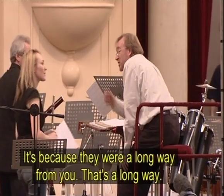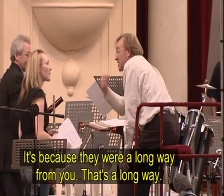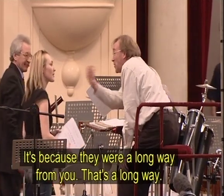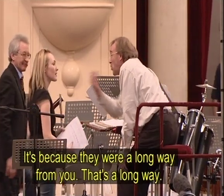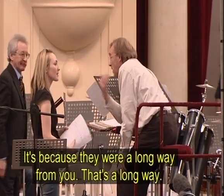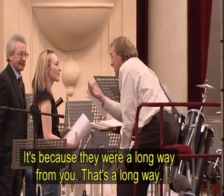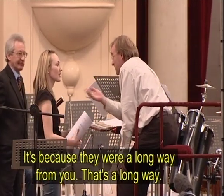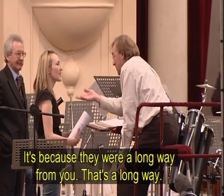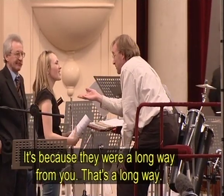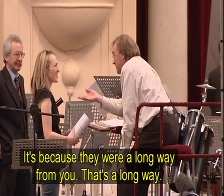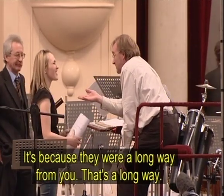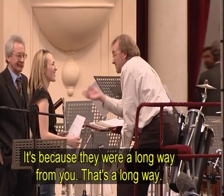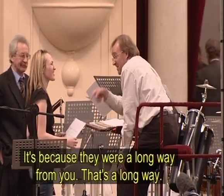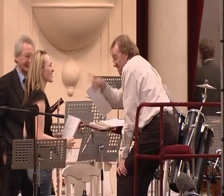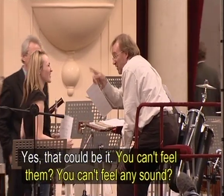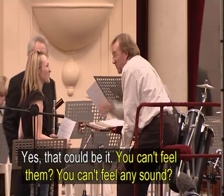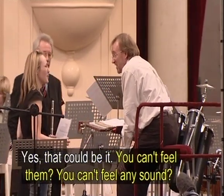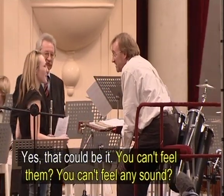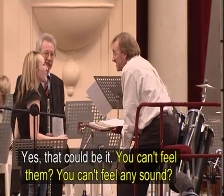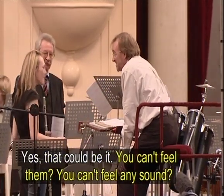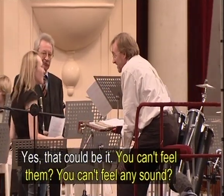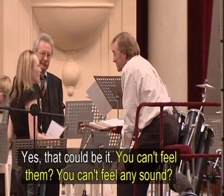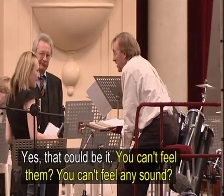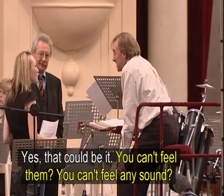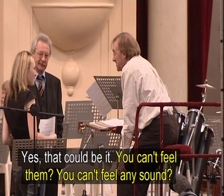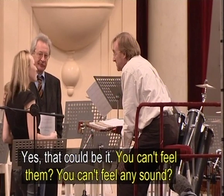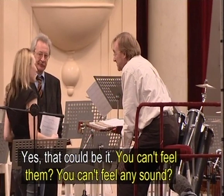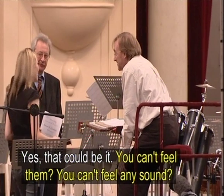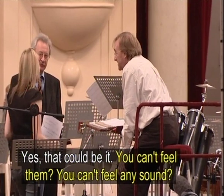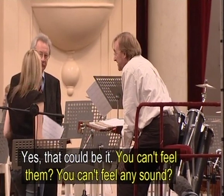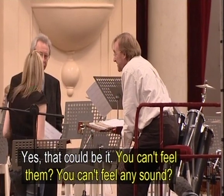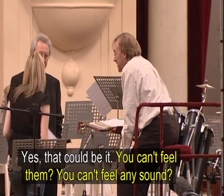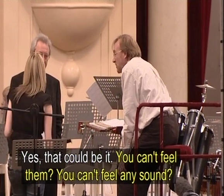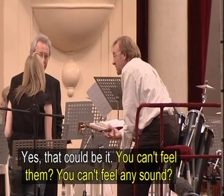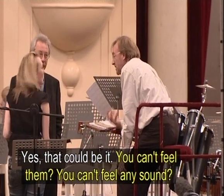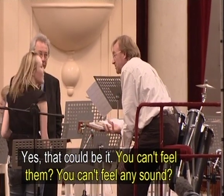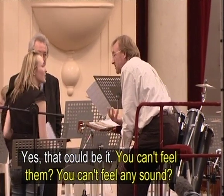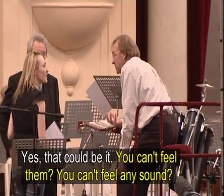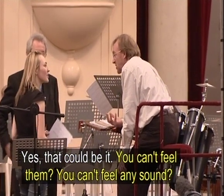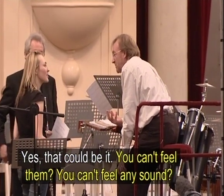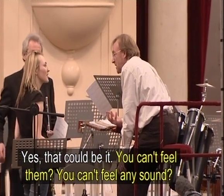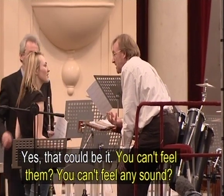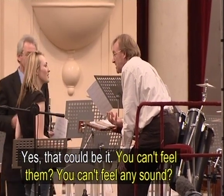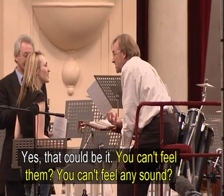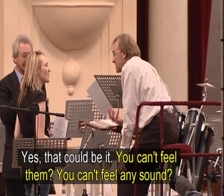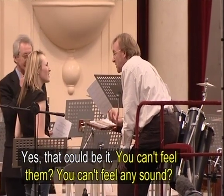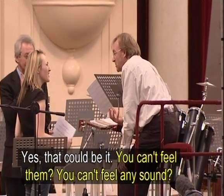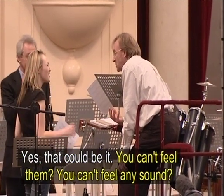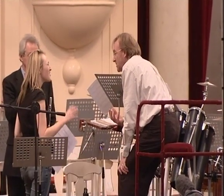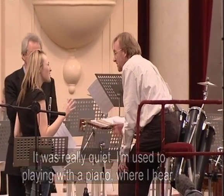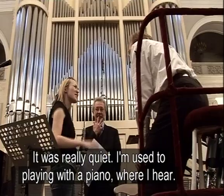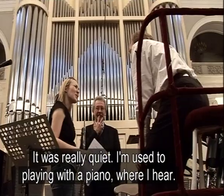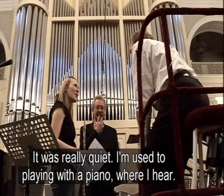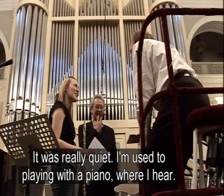It's because they're a long way from you. Yeah, that's a long way. That's why. Okay, then. You can't feel them. You can't feel any